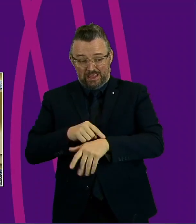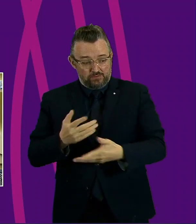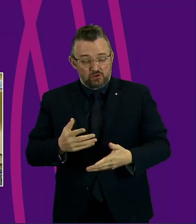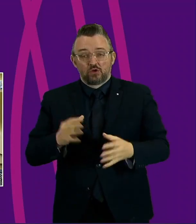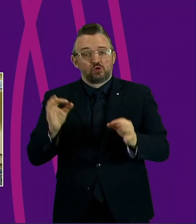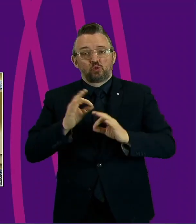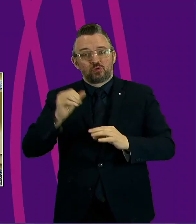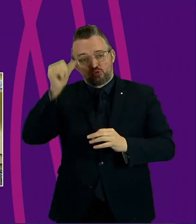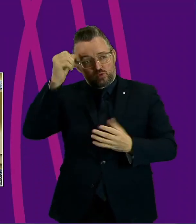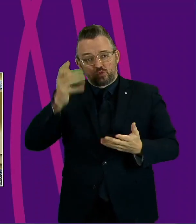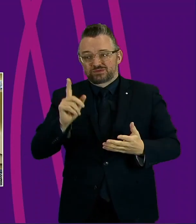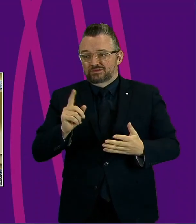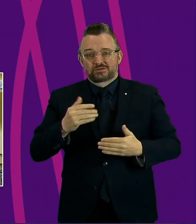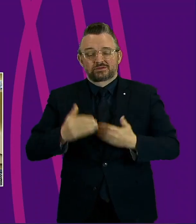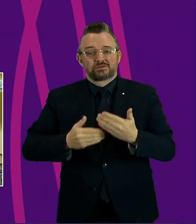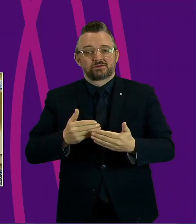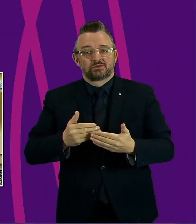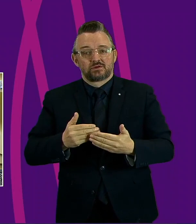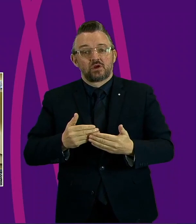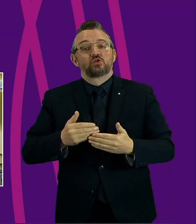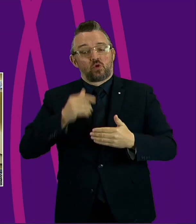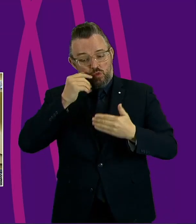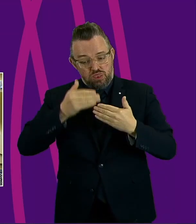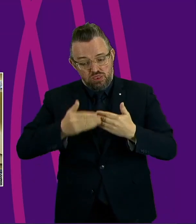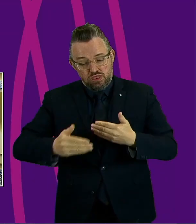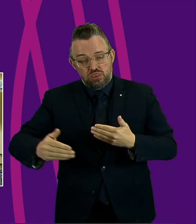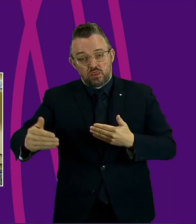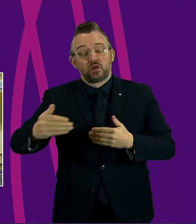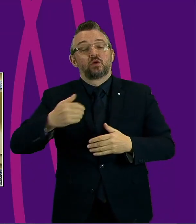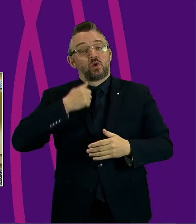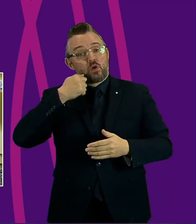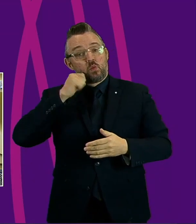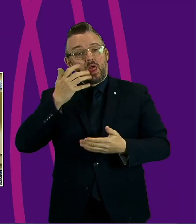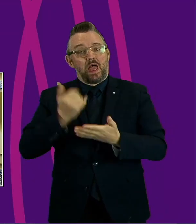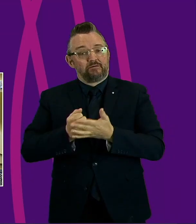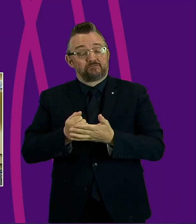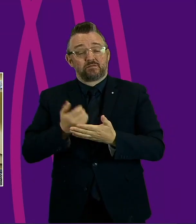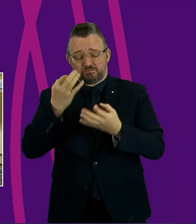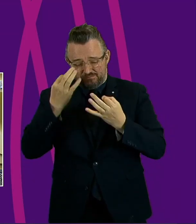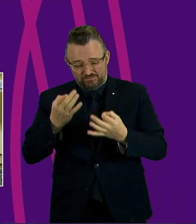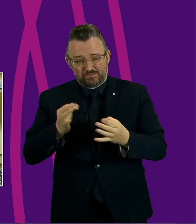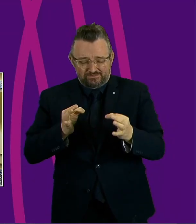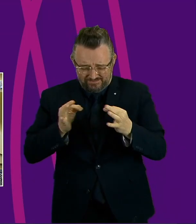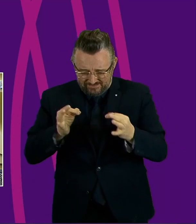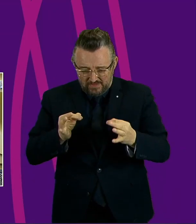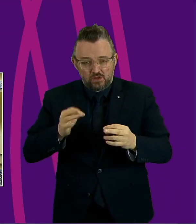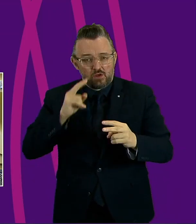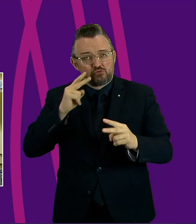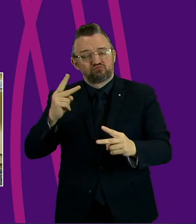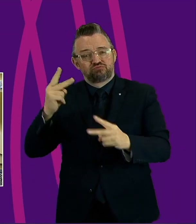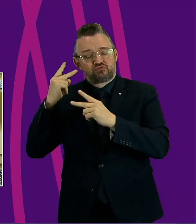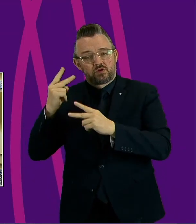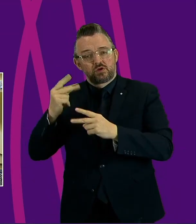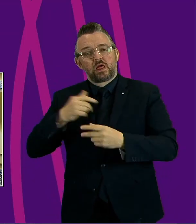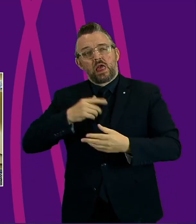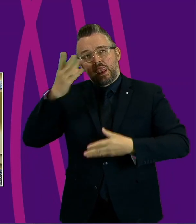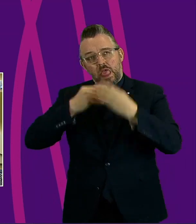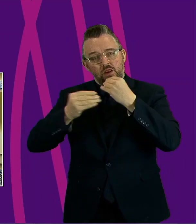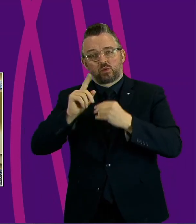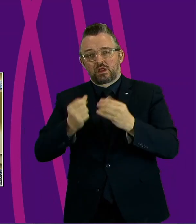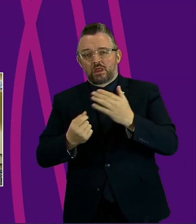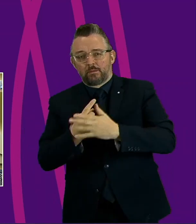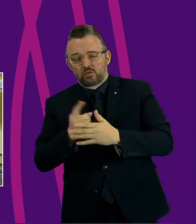Nobody does. In due course, there will be a systemic look at things that were done and not done and lessons learned from that. We try to